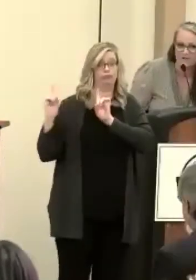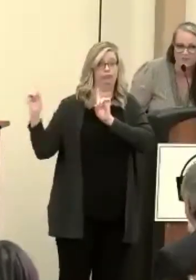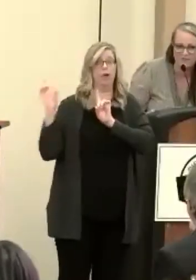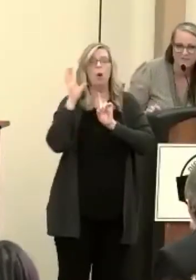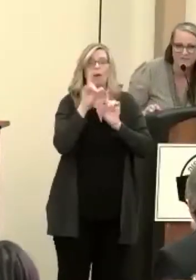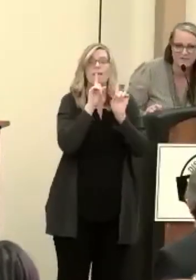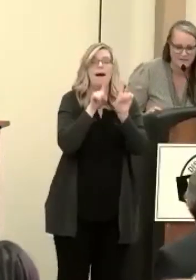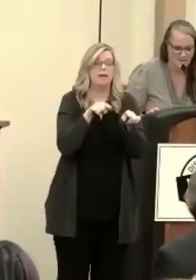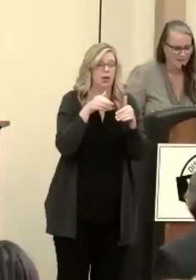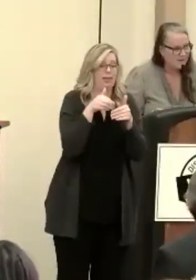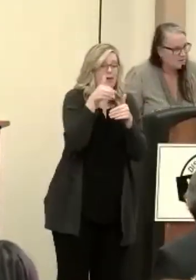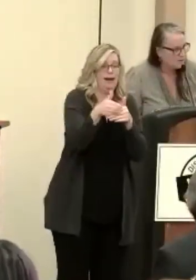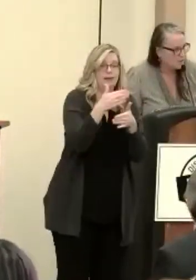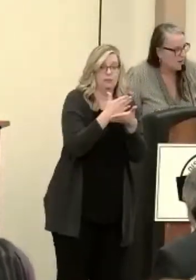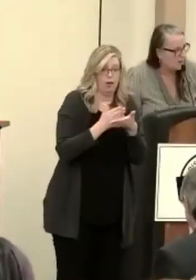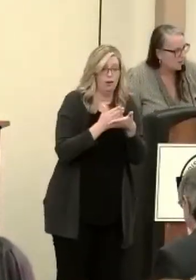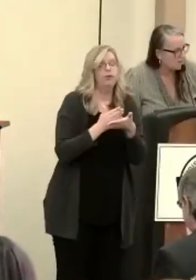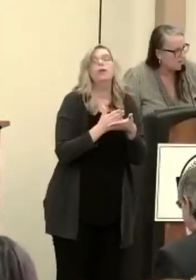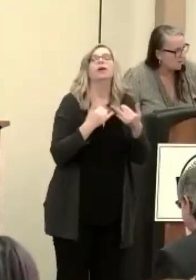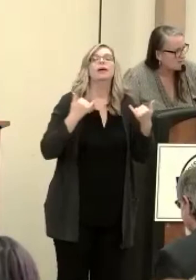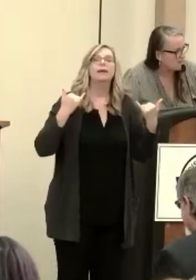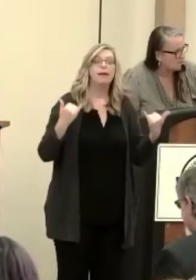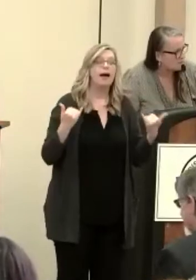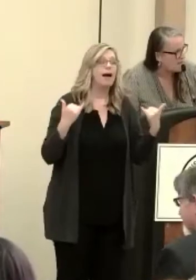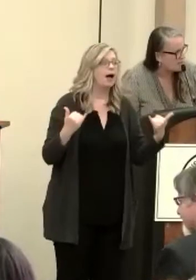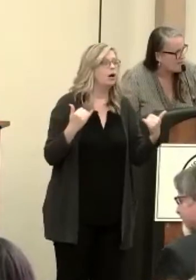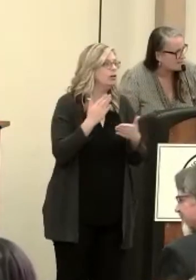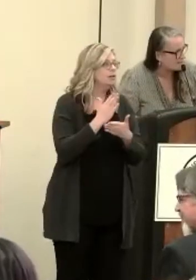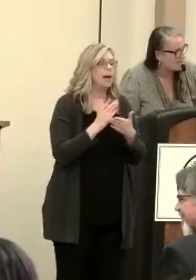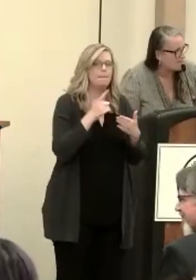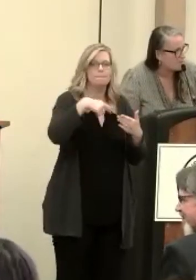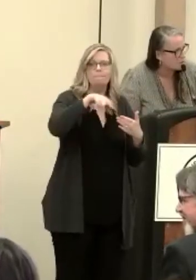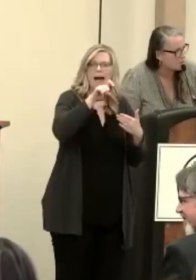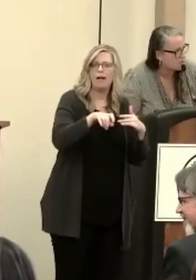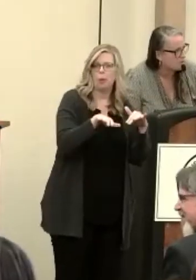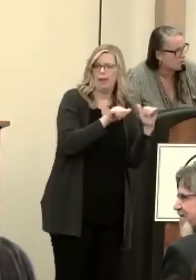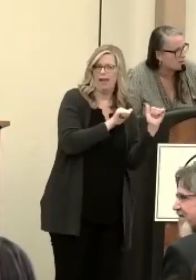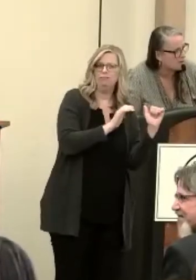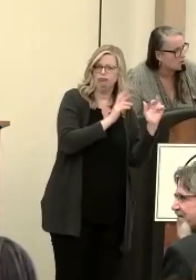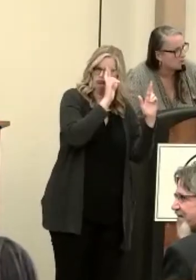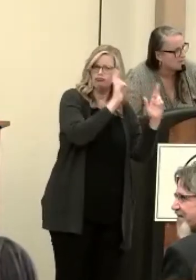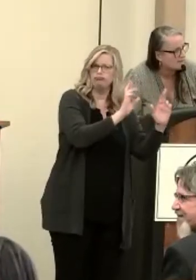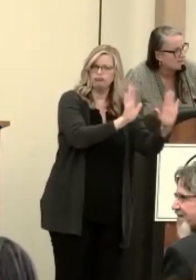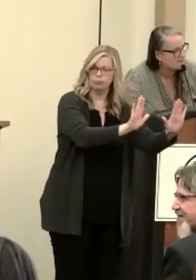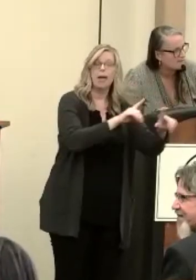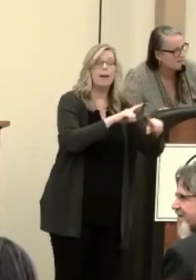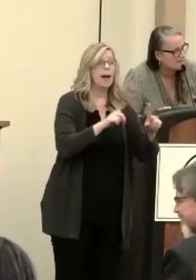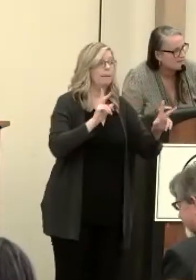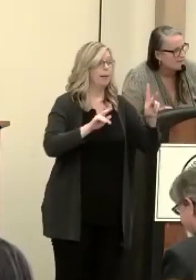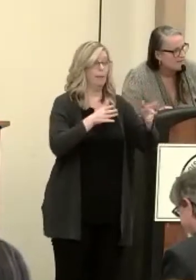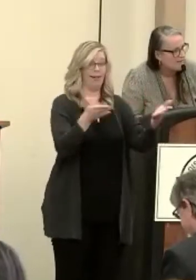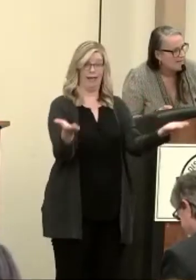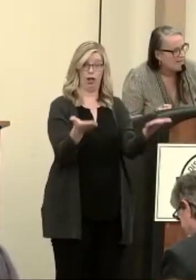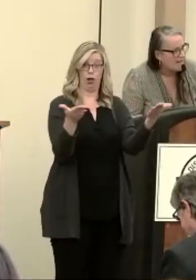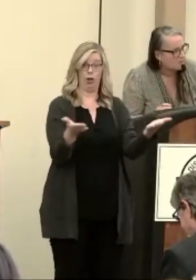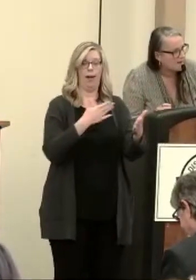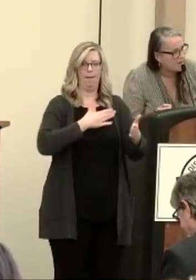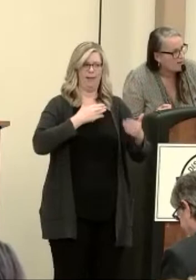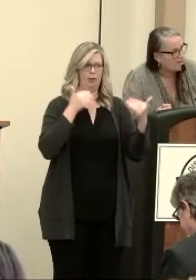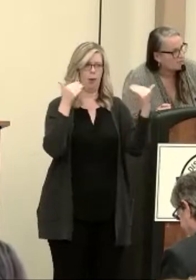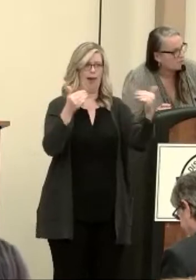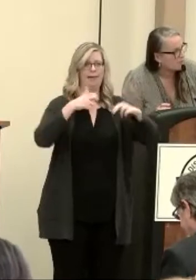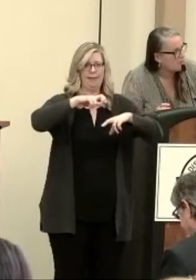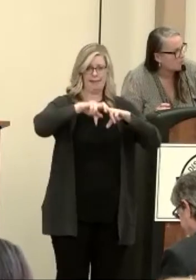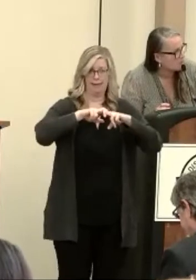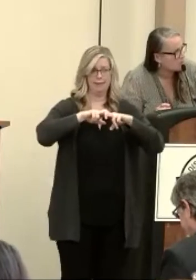of questions. So while we respect some of you may have had to leave, those of you who are here, please have a seat as we get